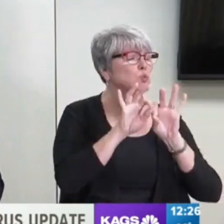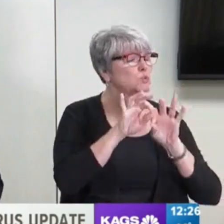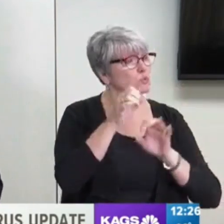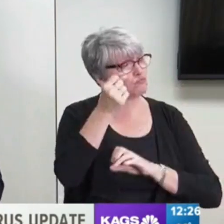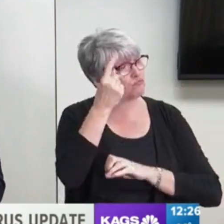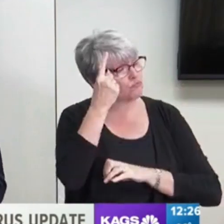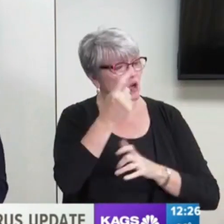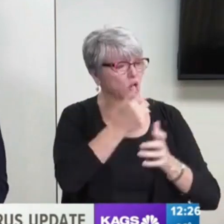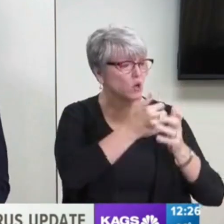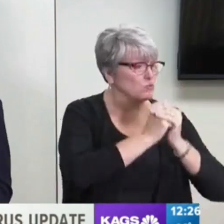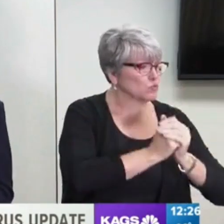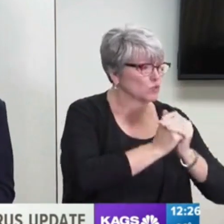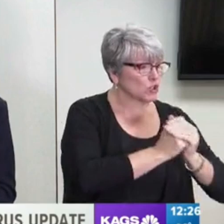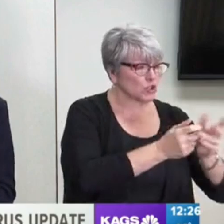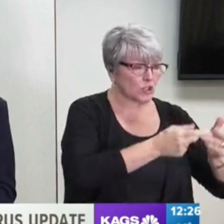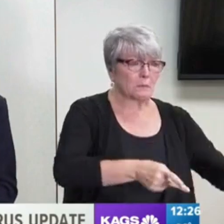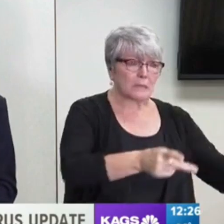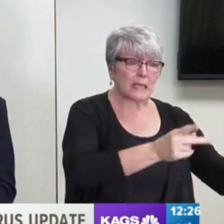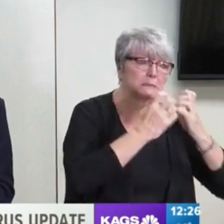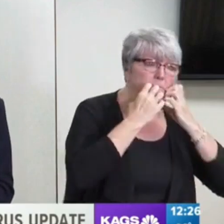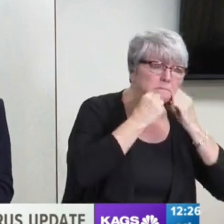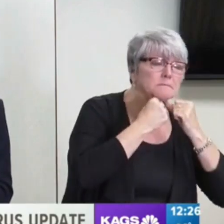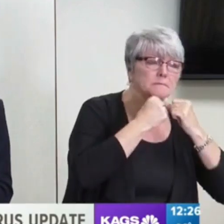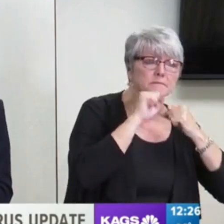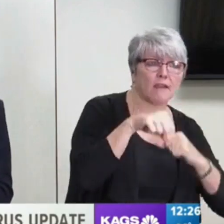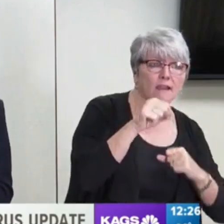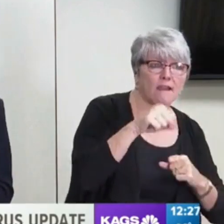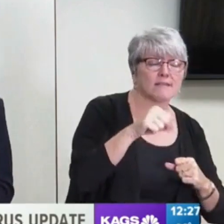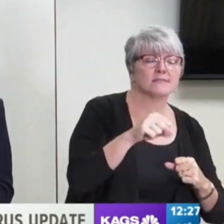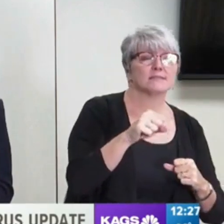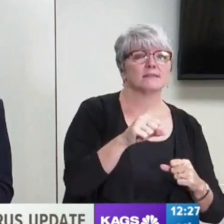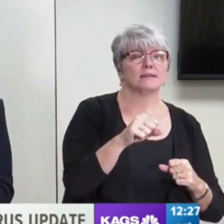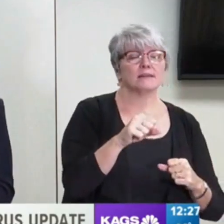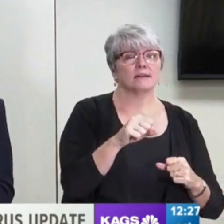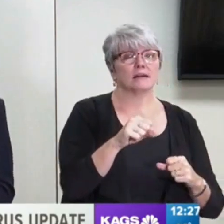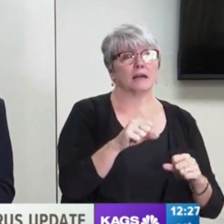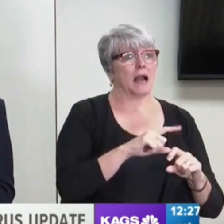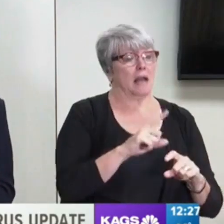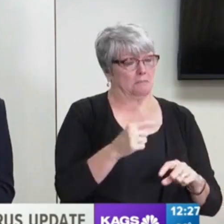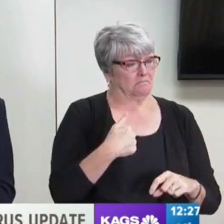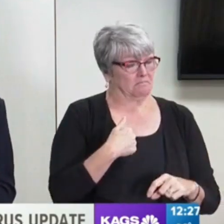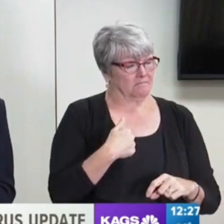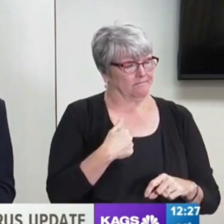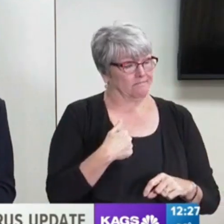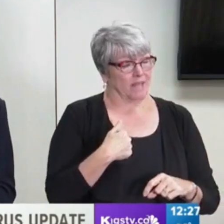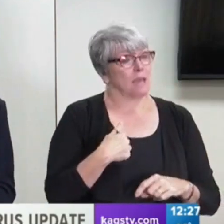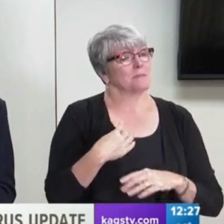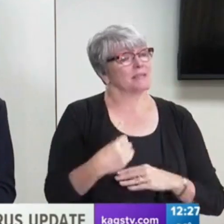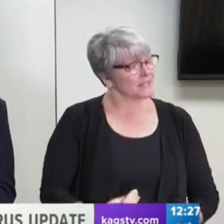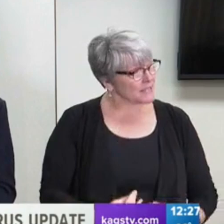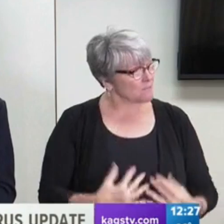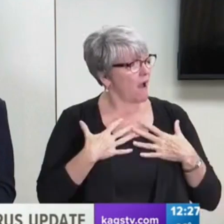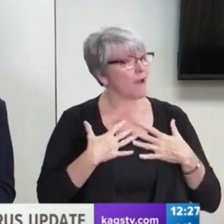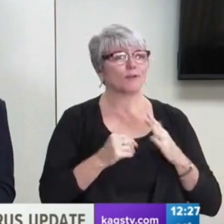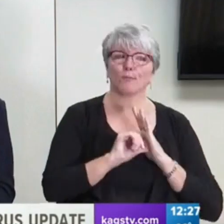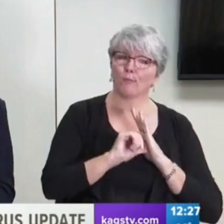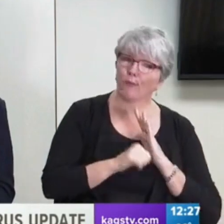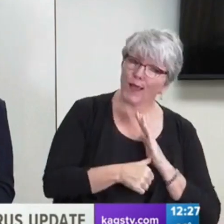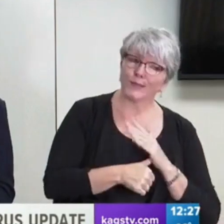our places of worship are to us. And so I have been, again, inspired and